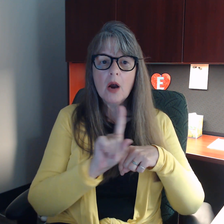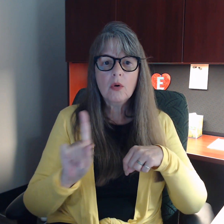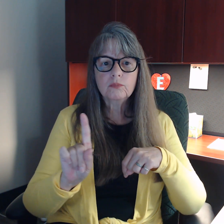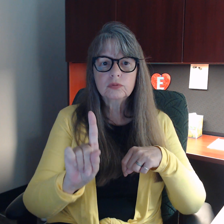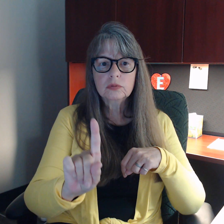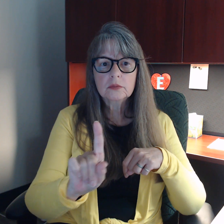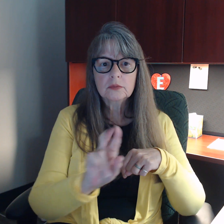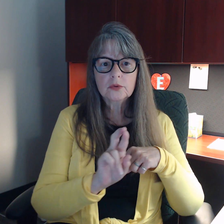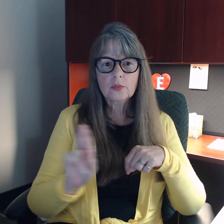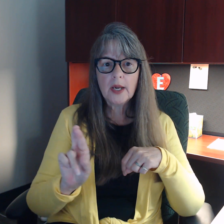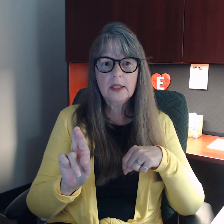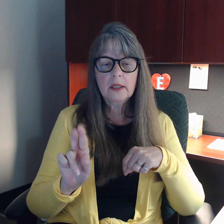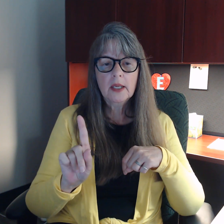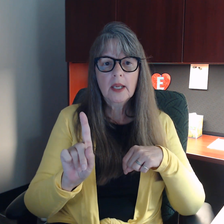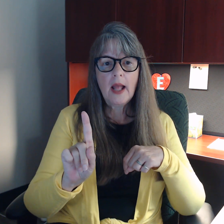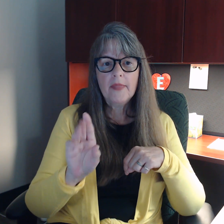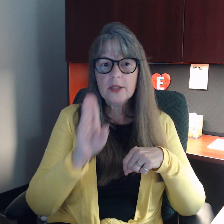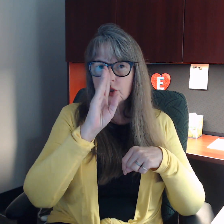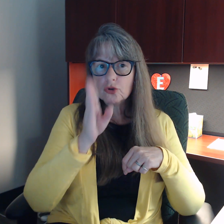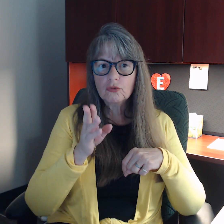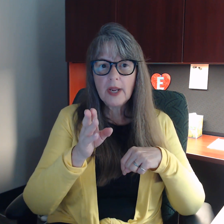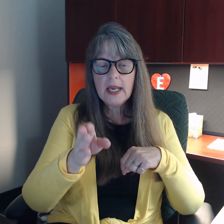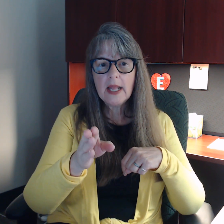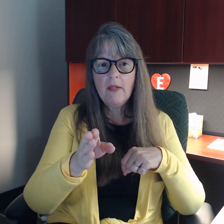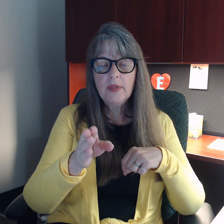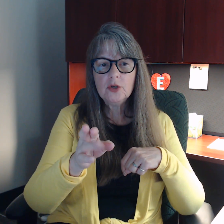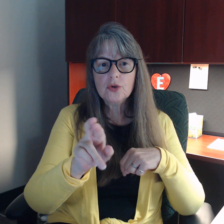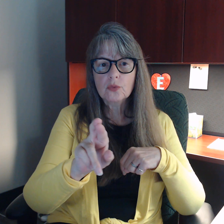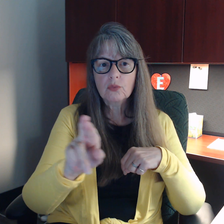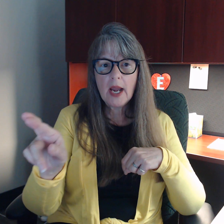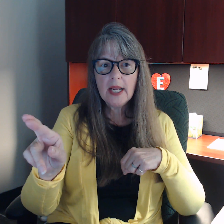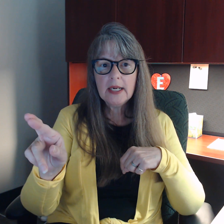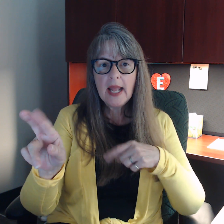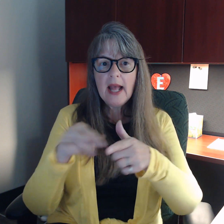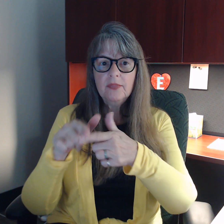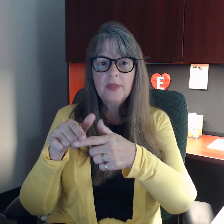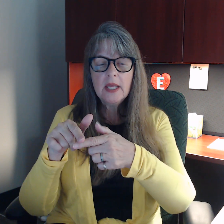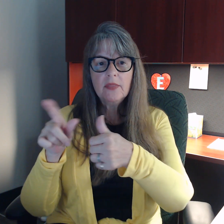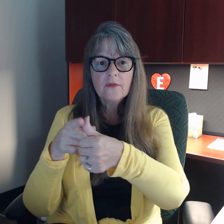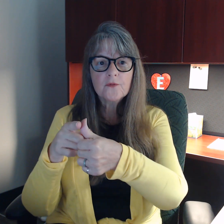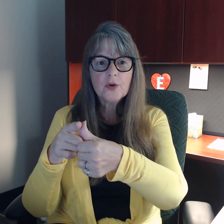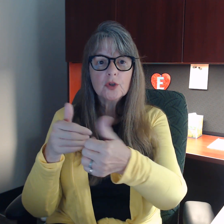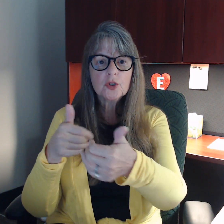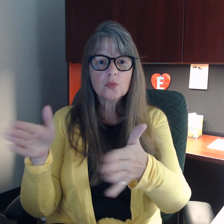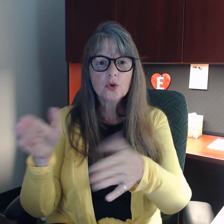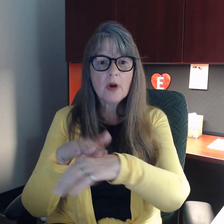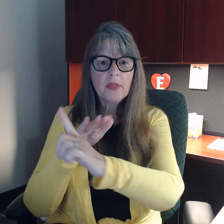oh, to the right, and then straight, and then to the right, and then the first room on the